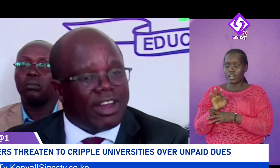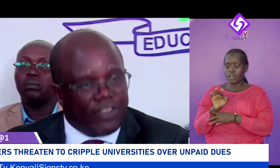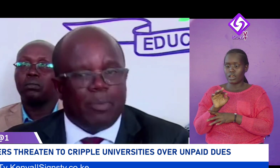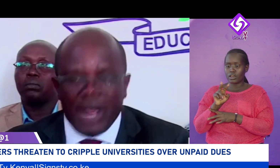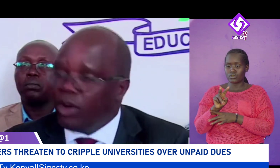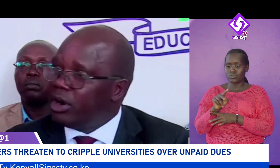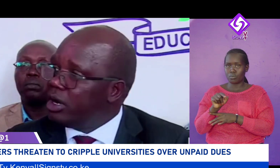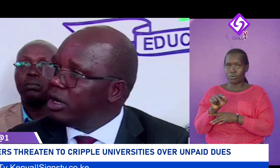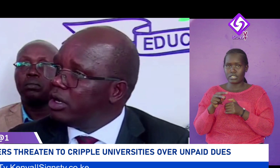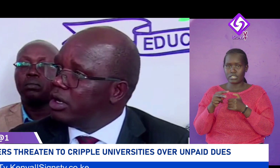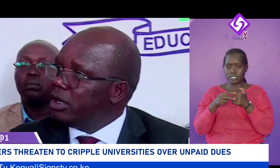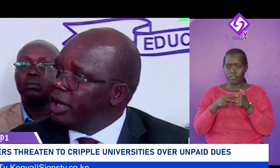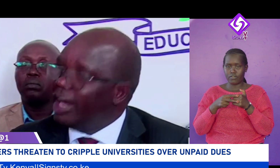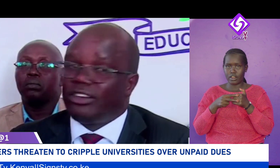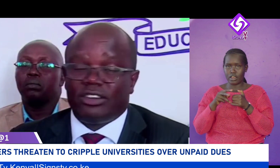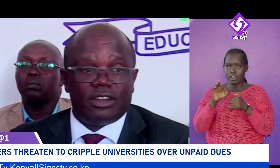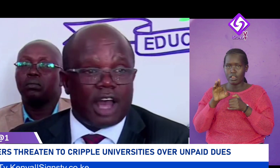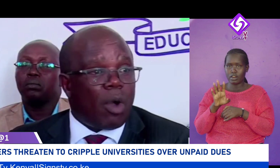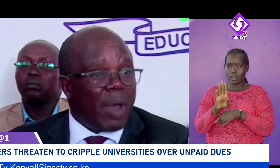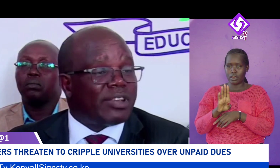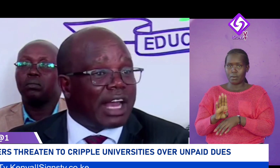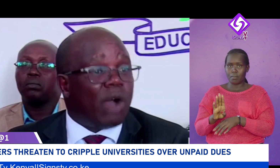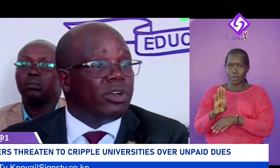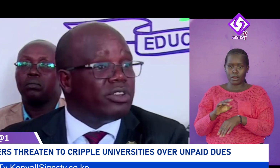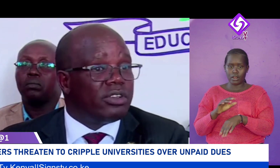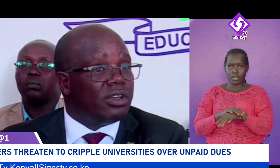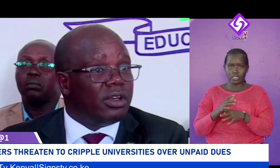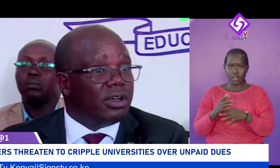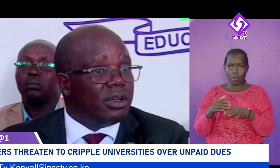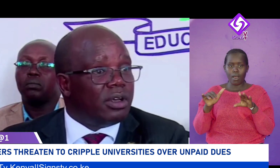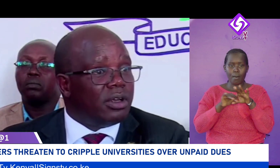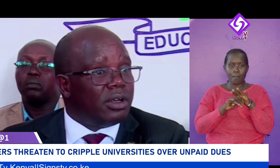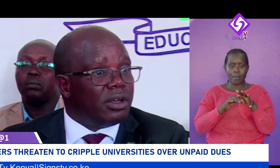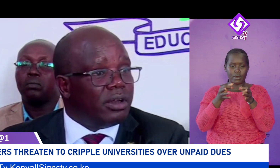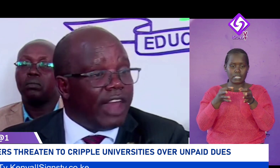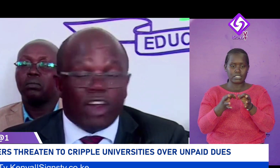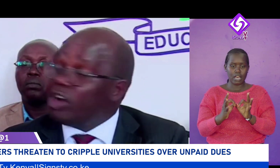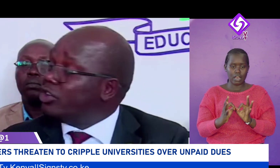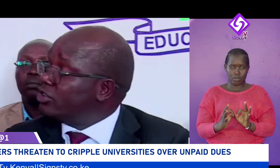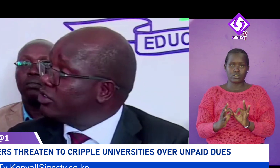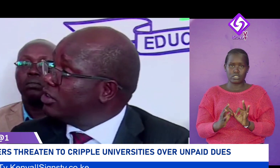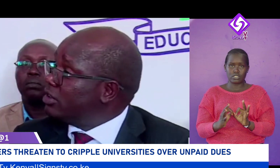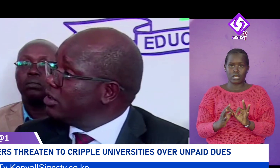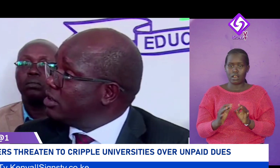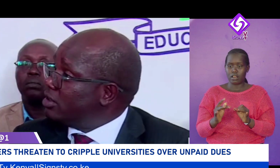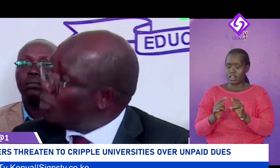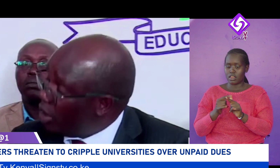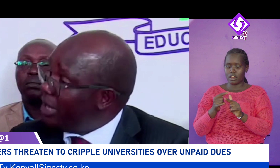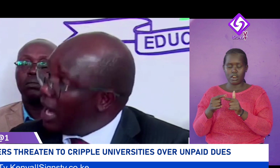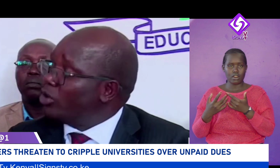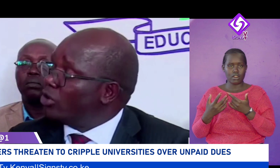2.73 billion hits our members' accounts, then dons will be out on